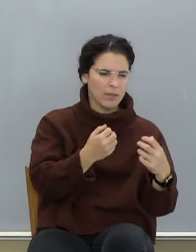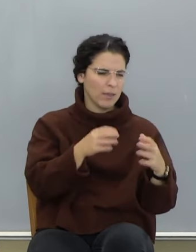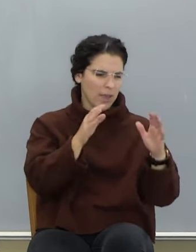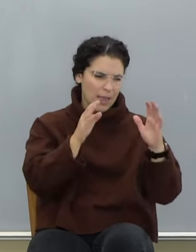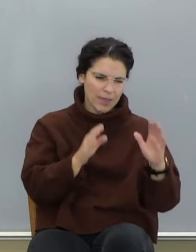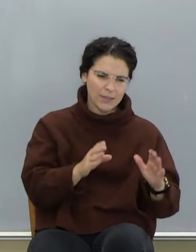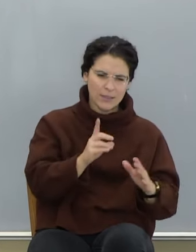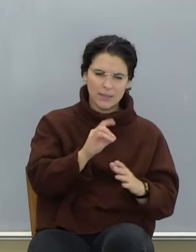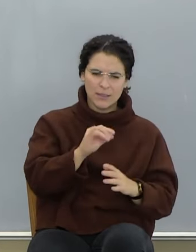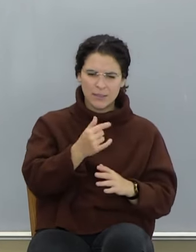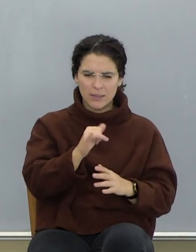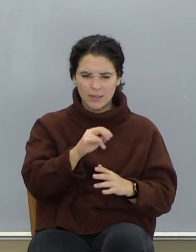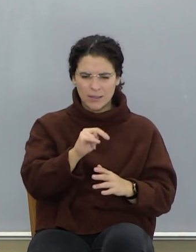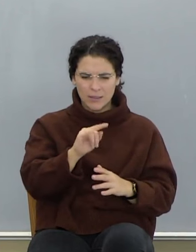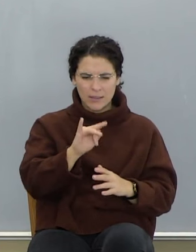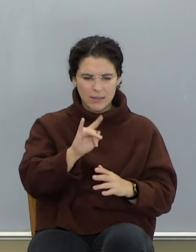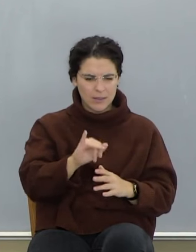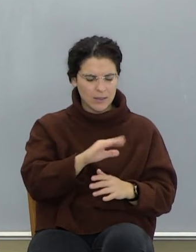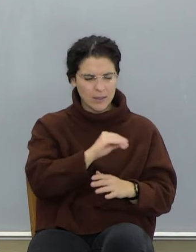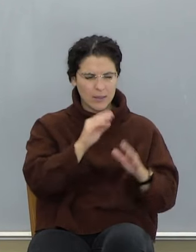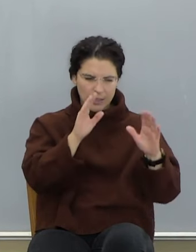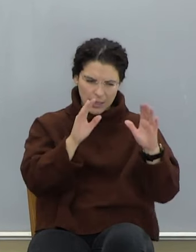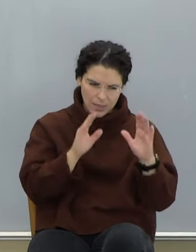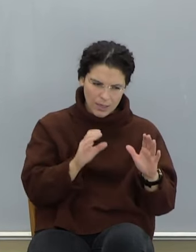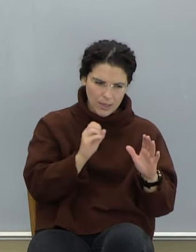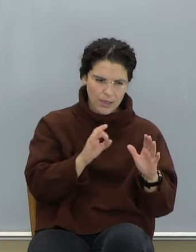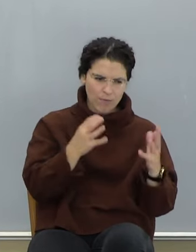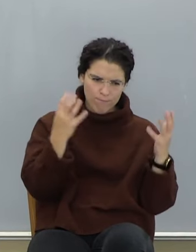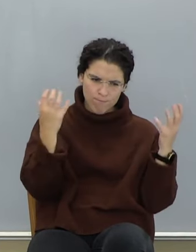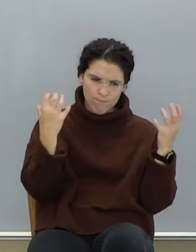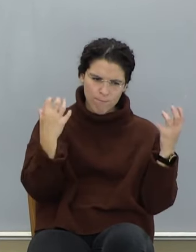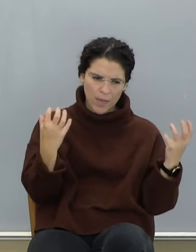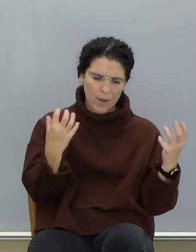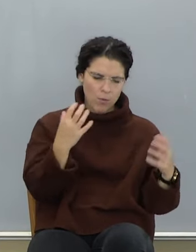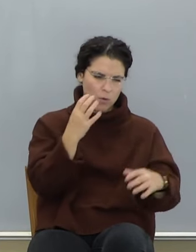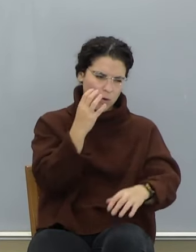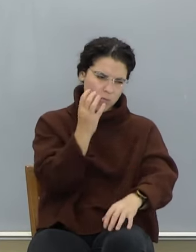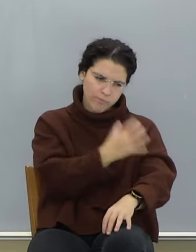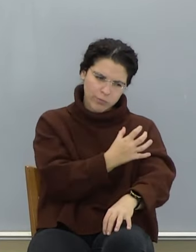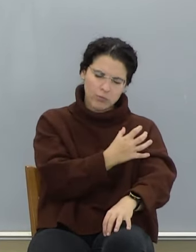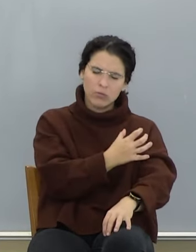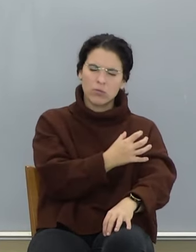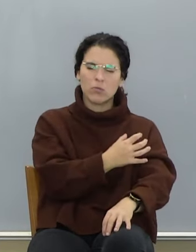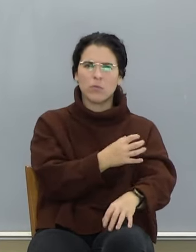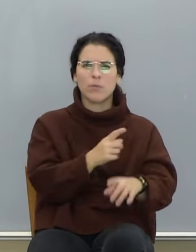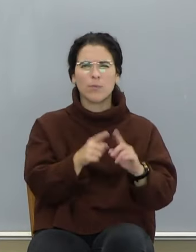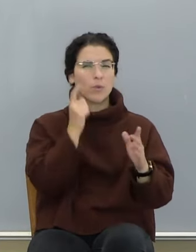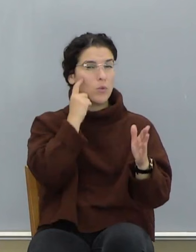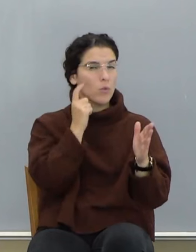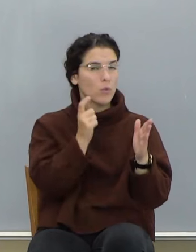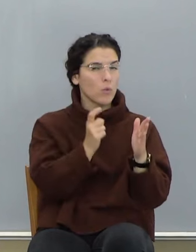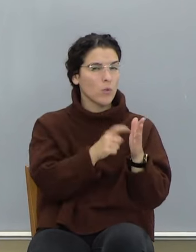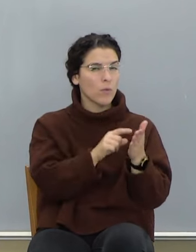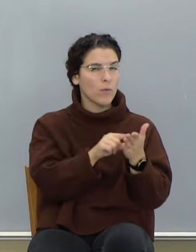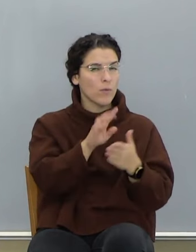of dignity and the excellency of power. But notice verse